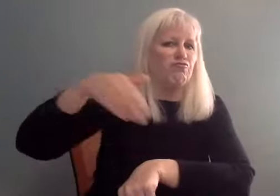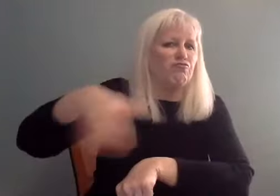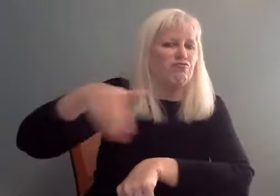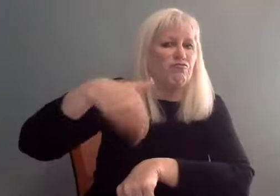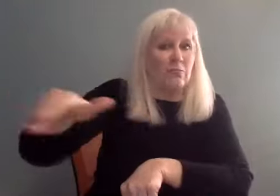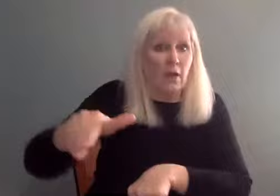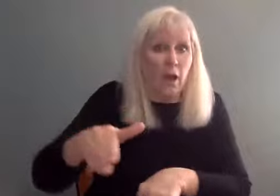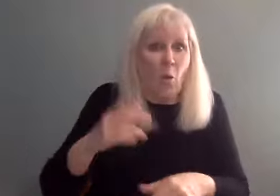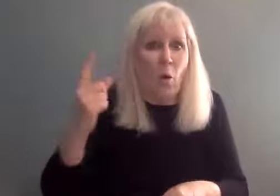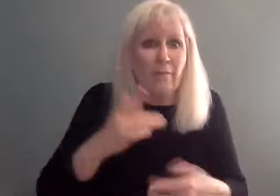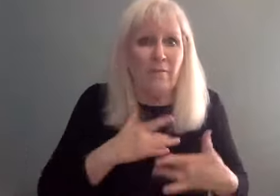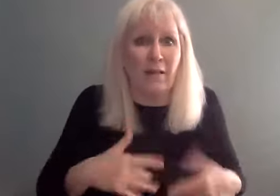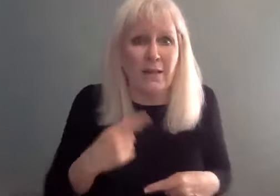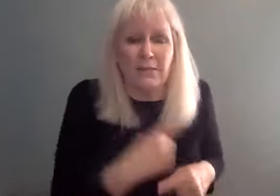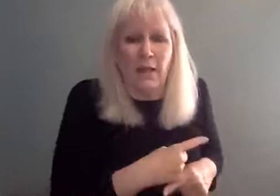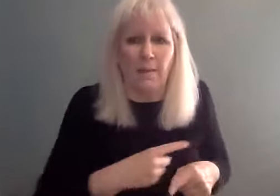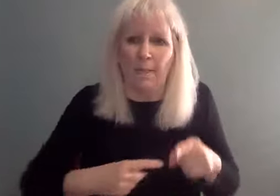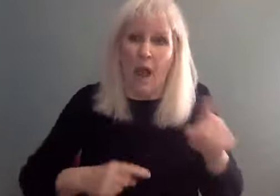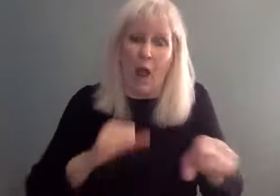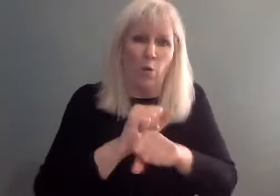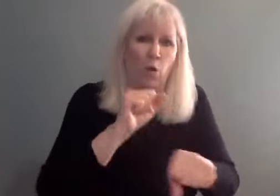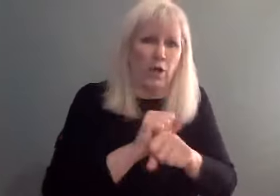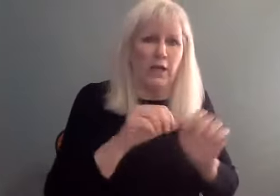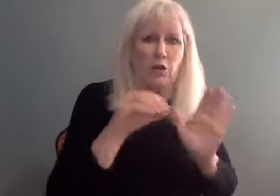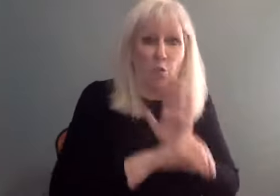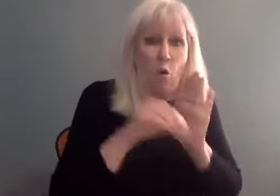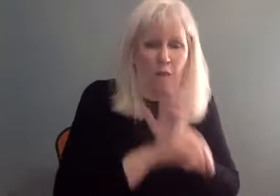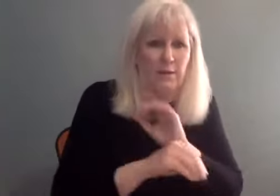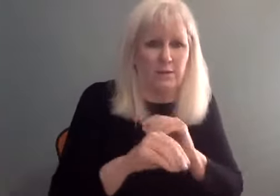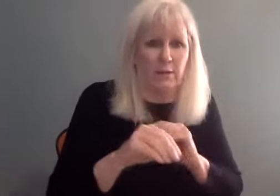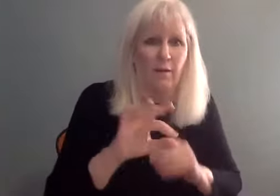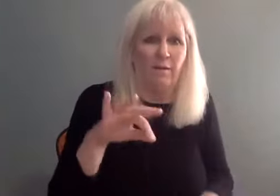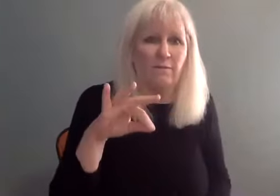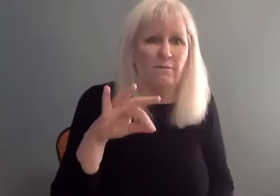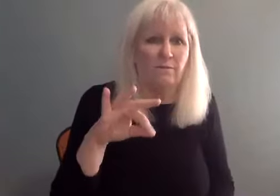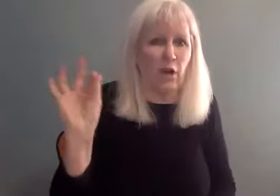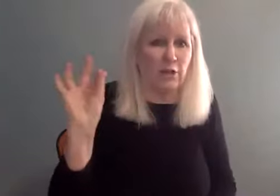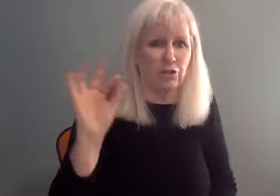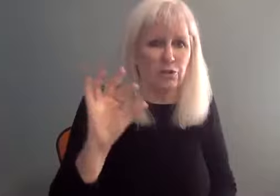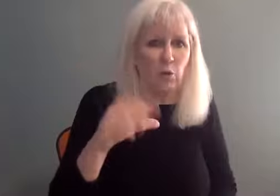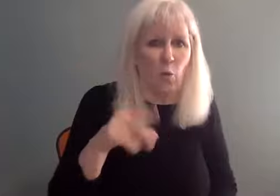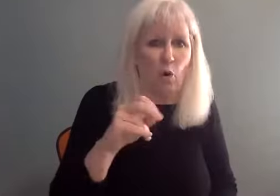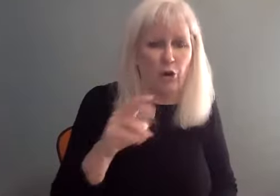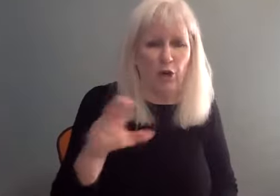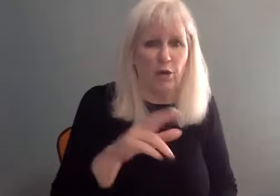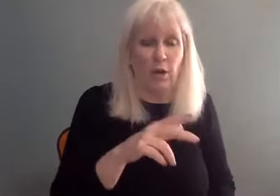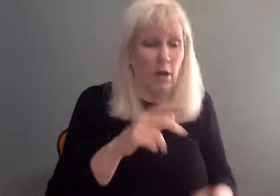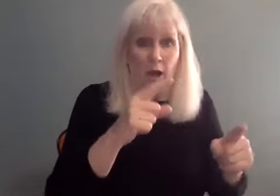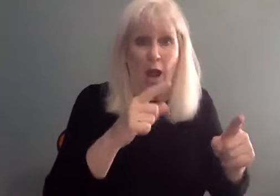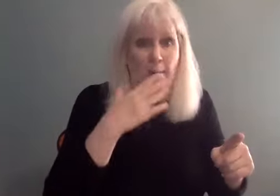one bar, but not the next or the next or the next, as I worked my way down to seedier bars, because I have a bad attitude, I'm a bad drinker,